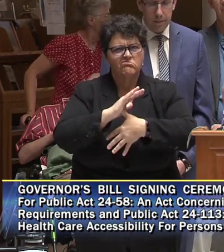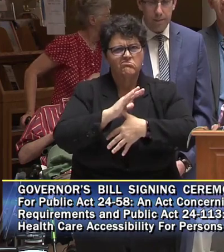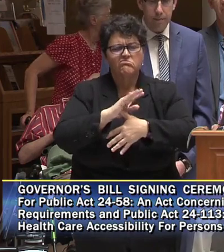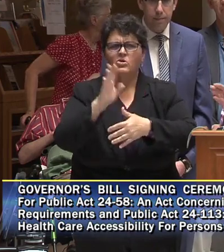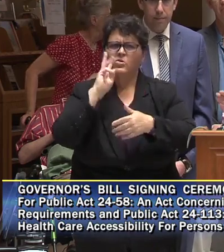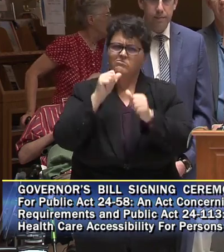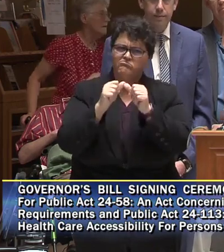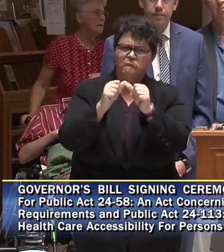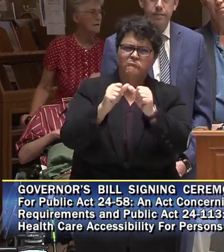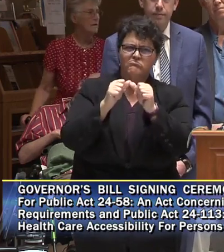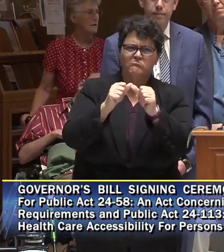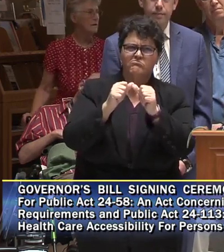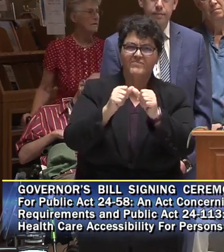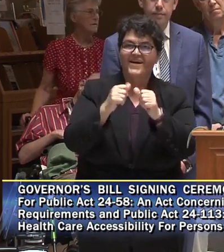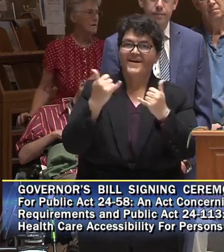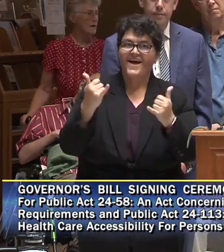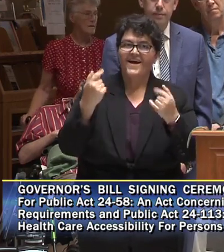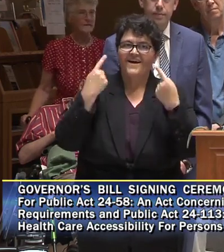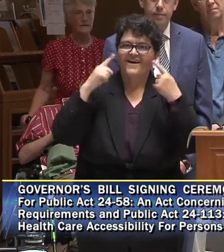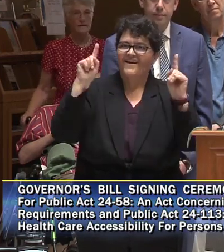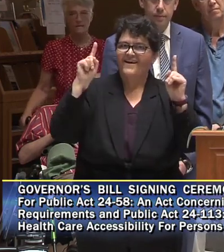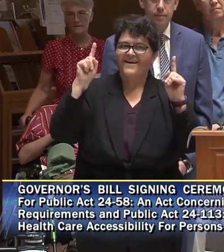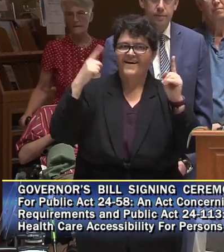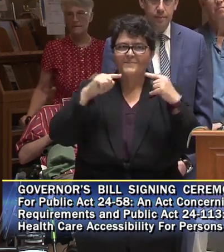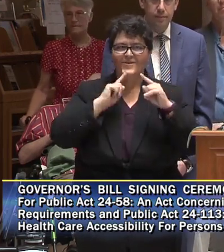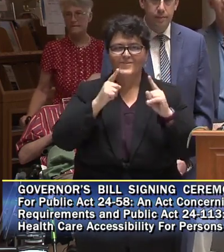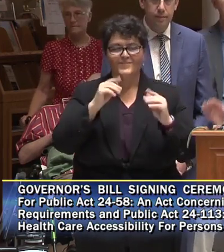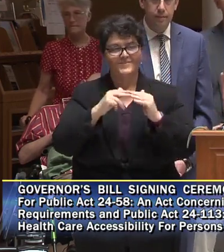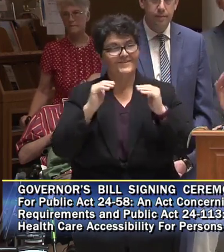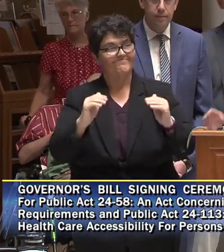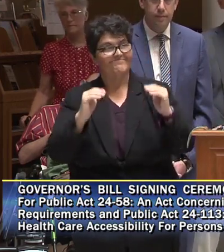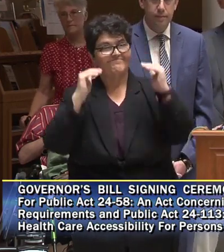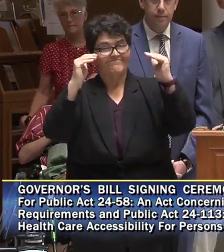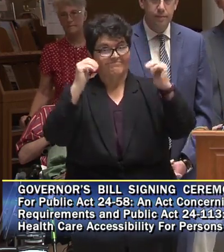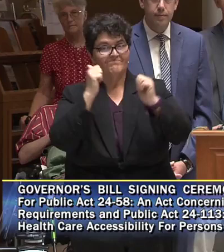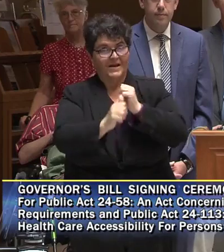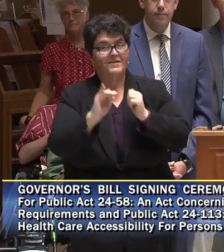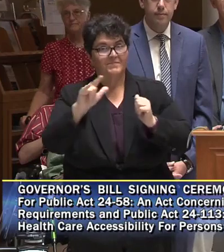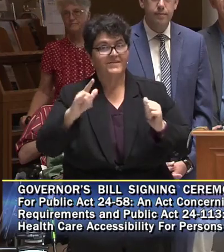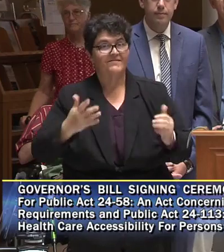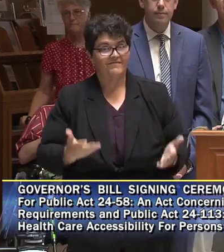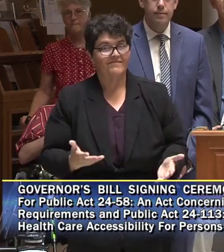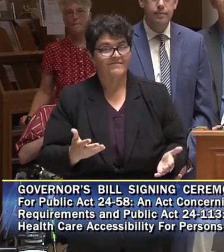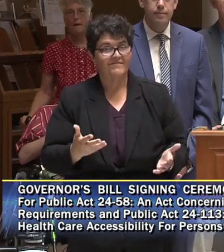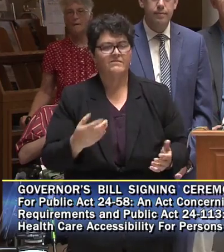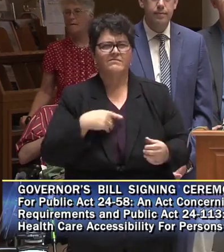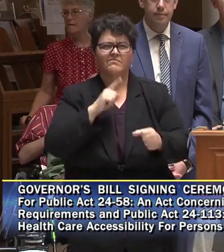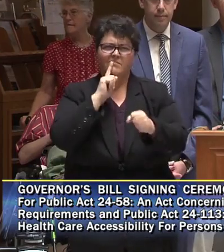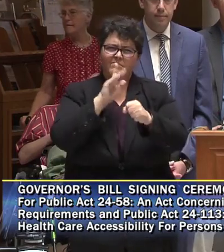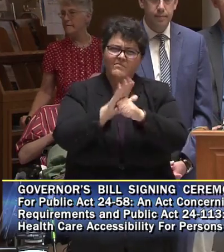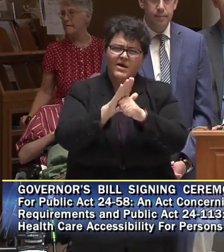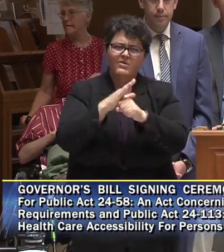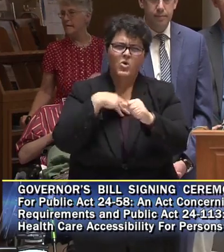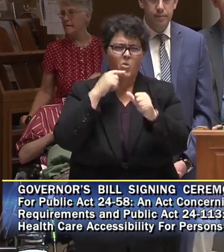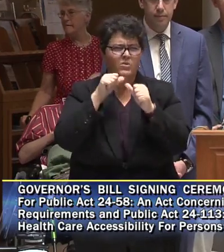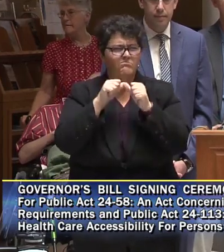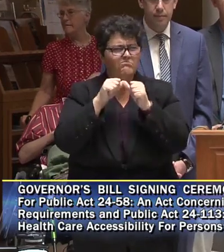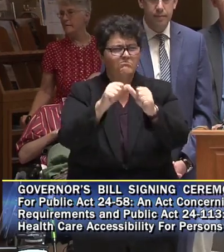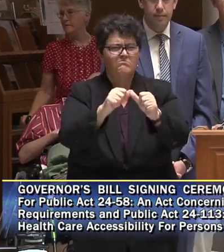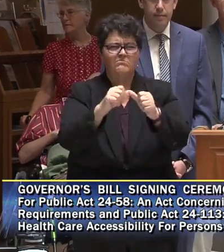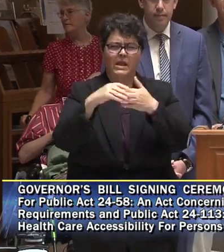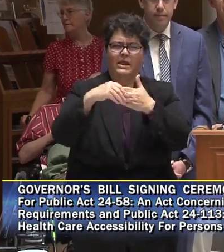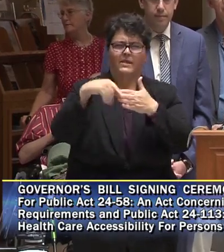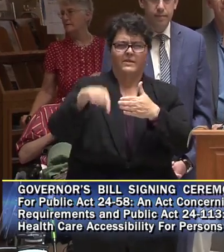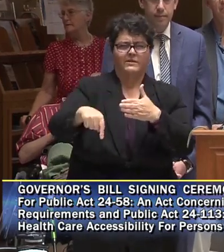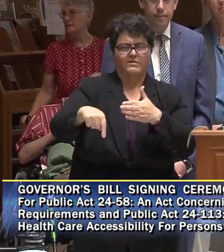positive and essential step forward. I pledge to continue to be a leader in this area. I am